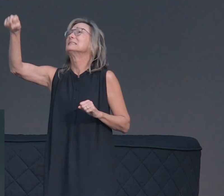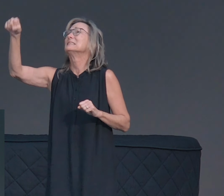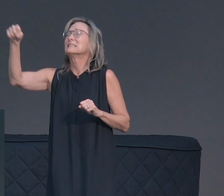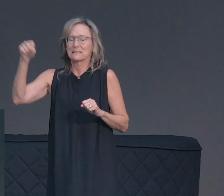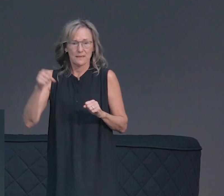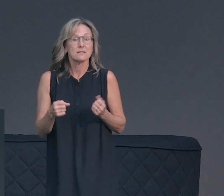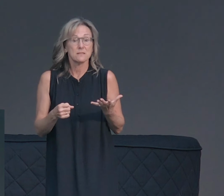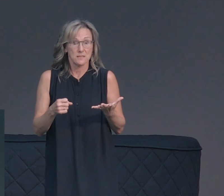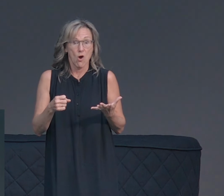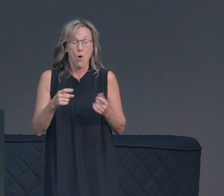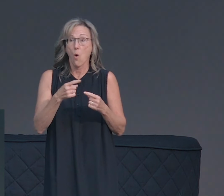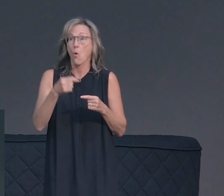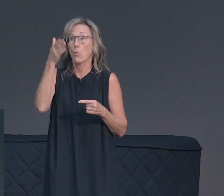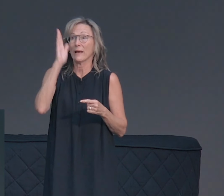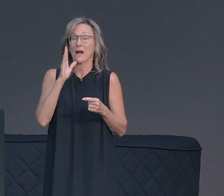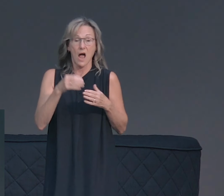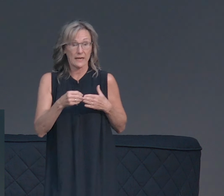through His Spirit